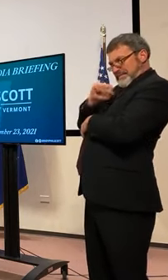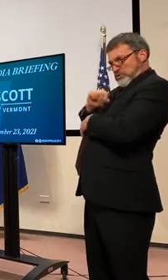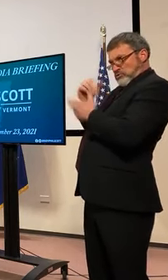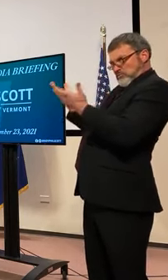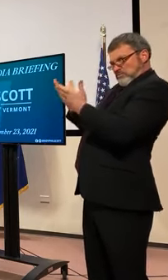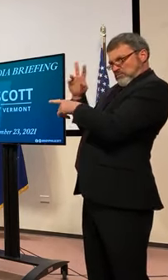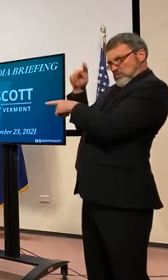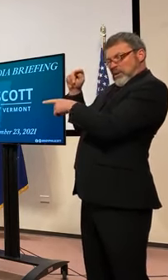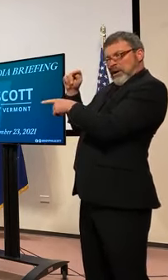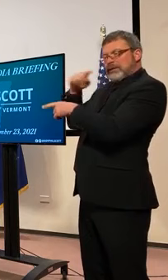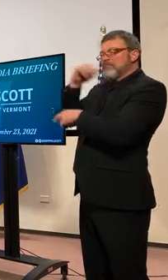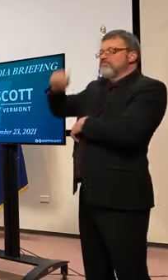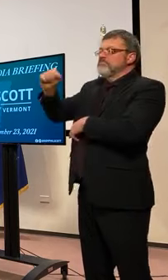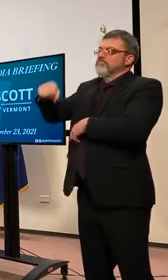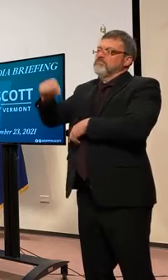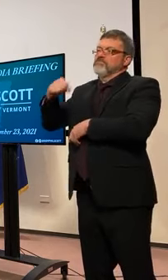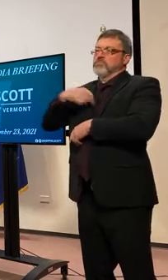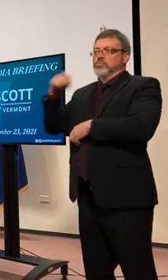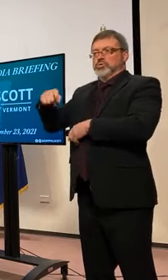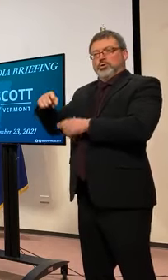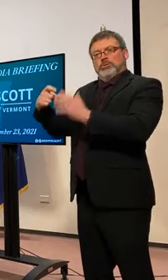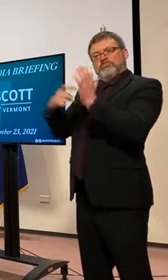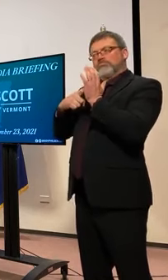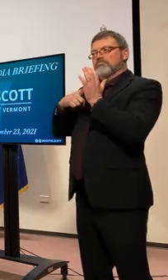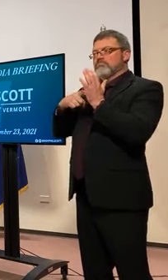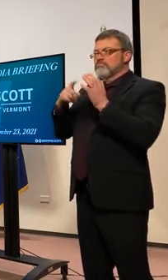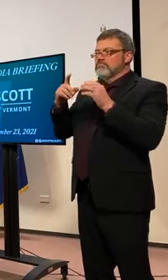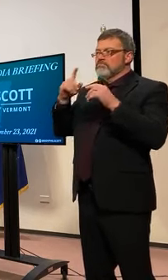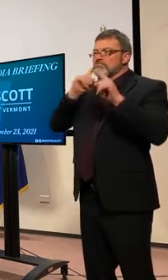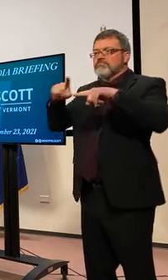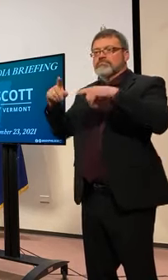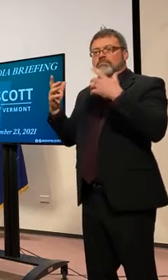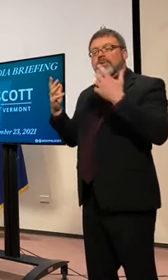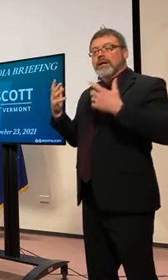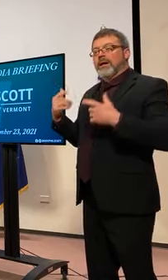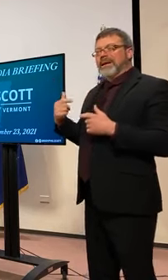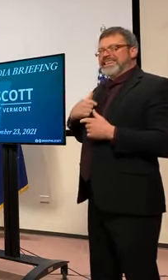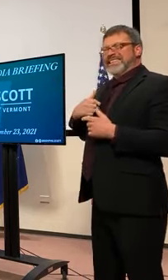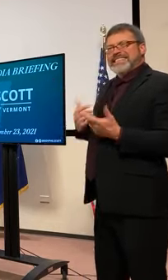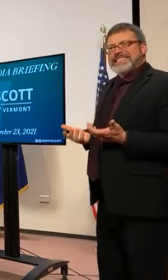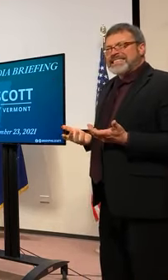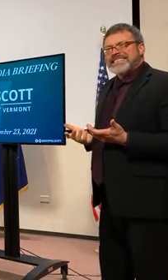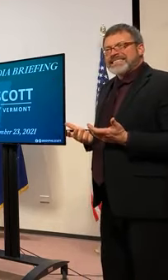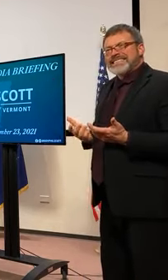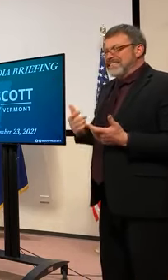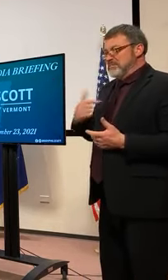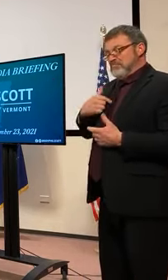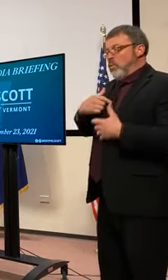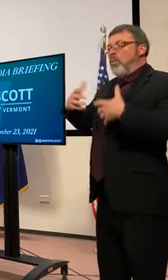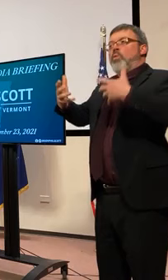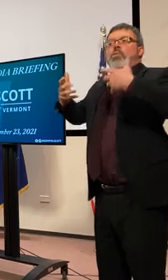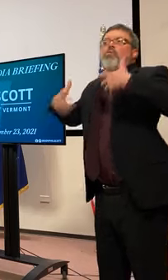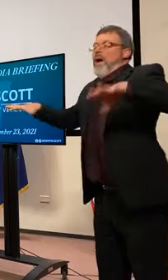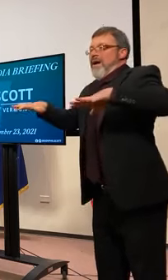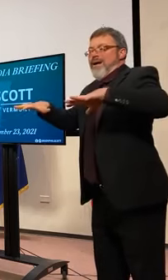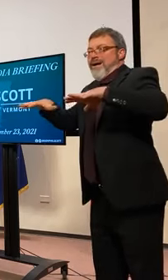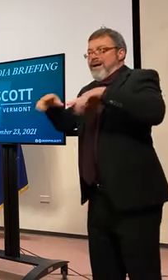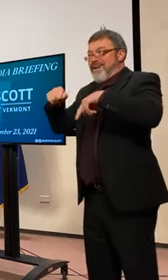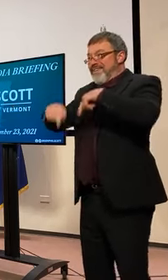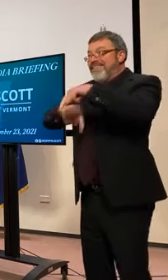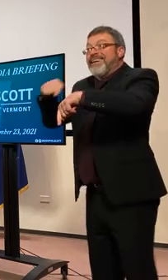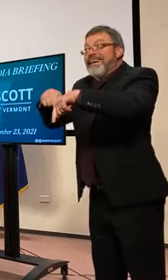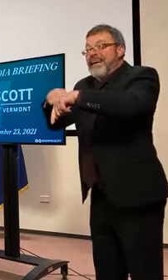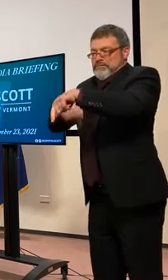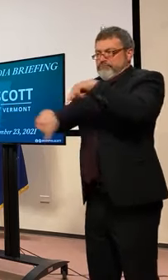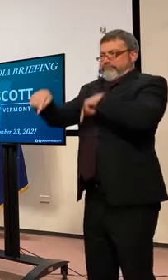have in place. So to be clear, I'm not willing to move us backwards. And frankly, I think it